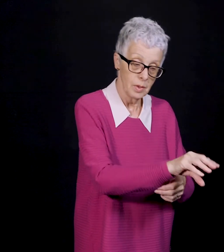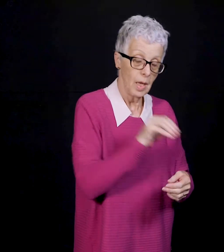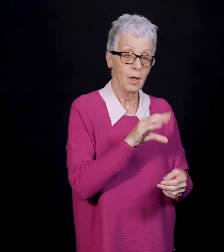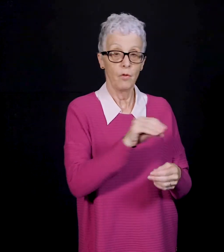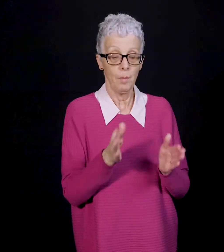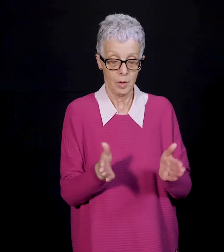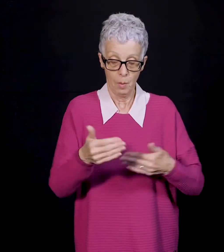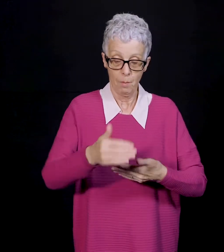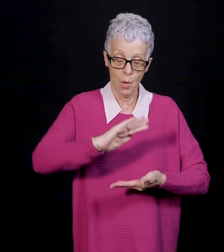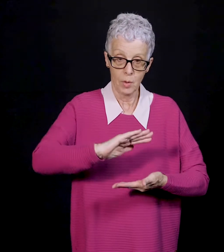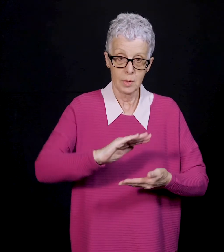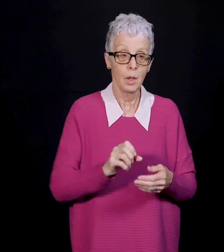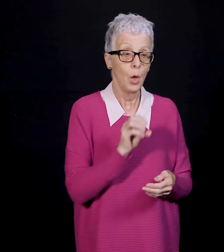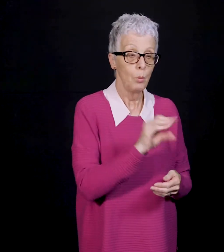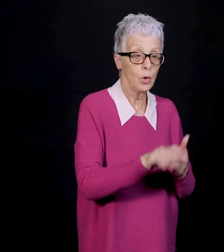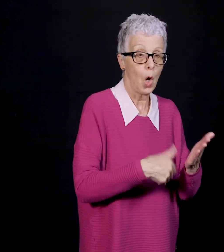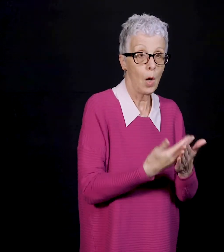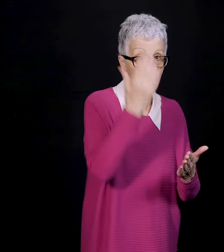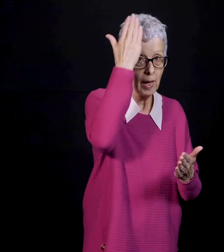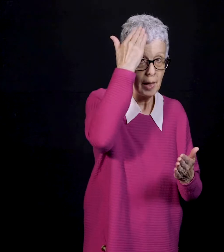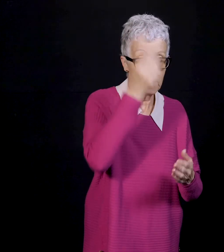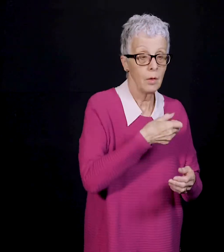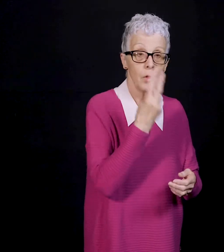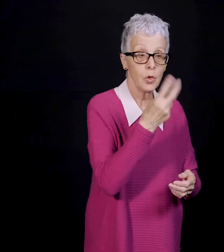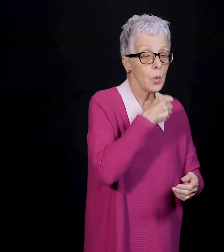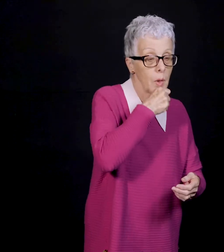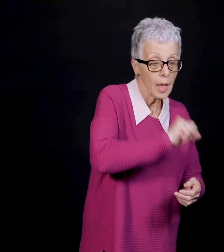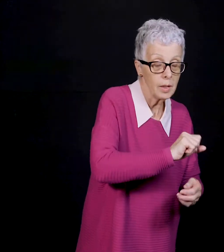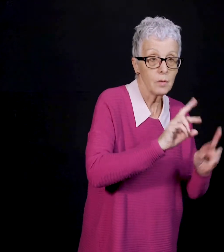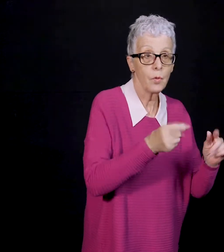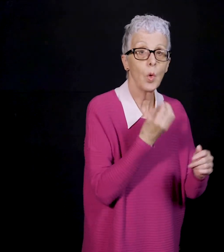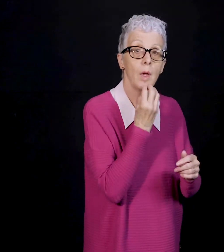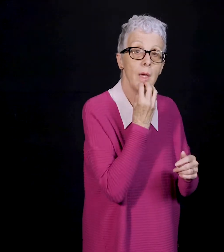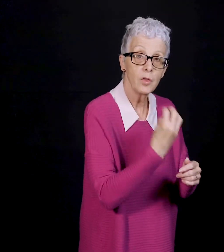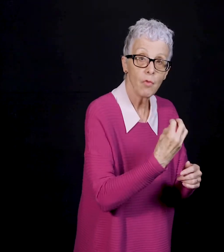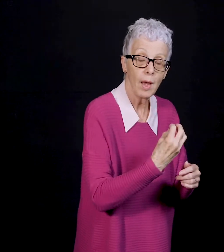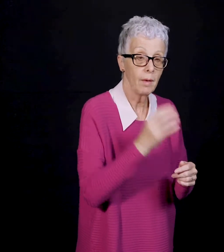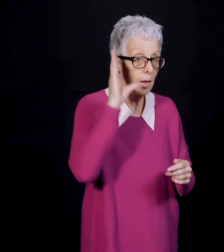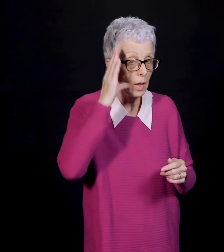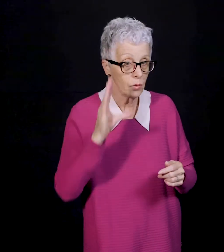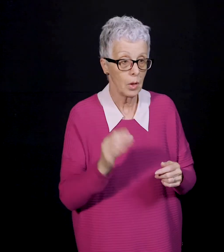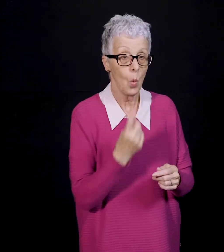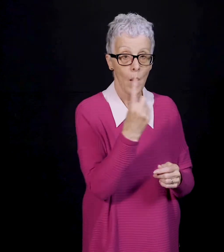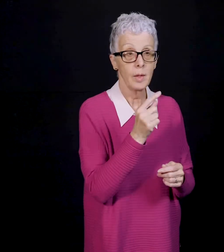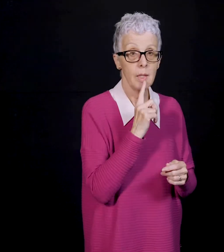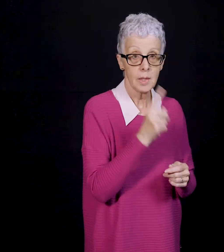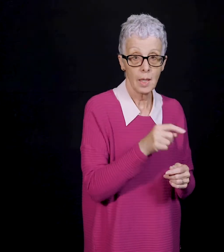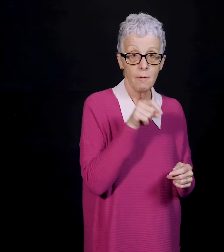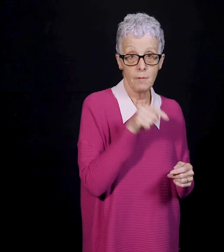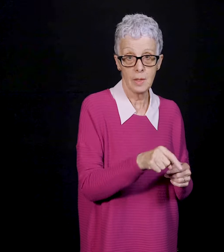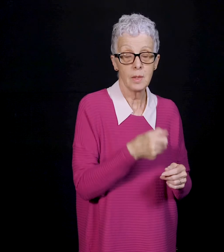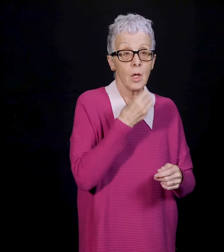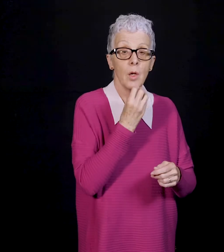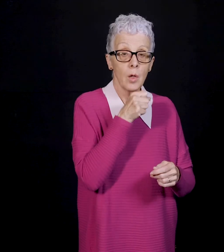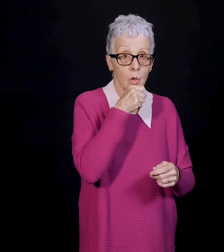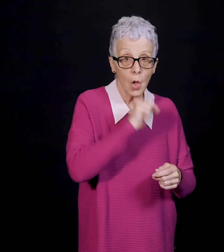box and then place it on the head of the two goats that were there for the nation of Israel. And on one it would say that this goat would